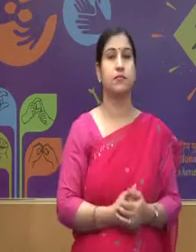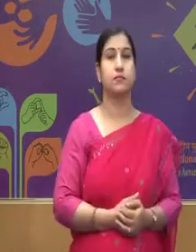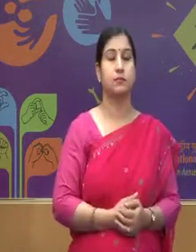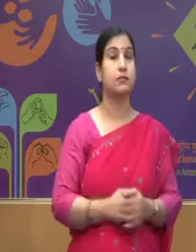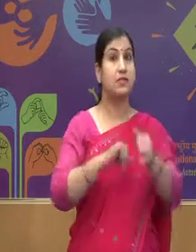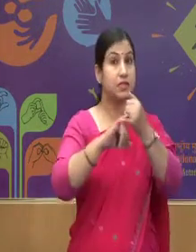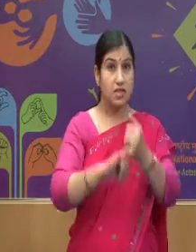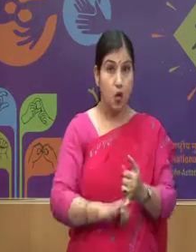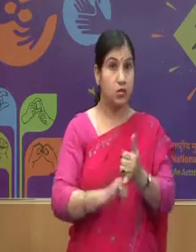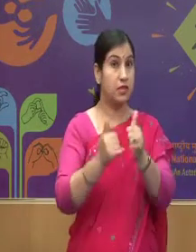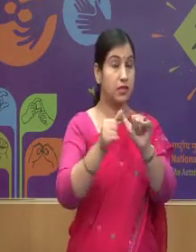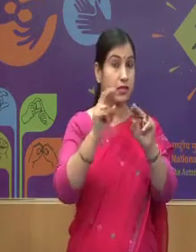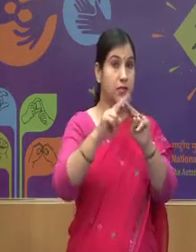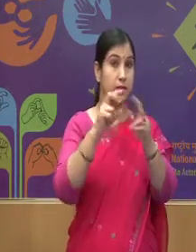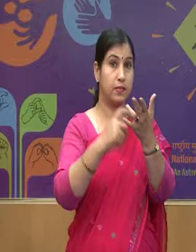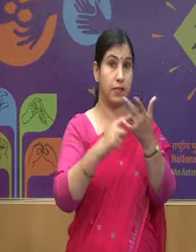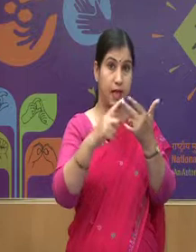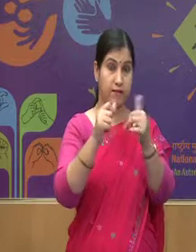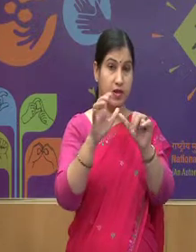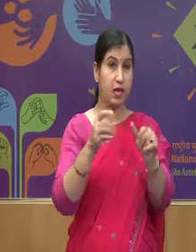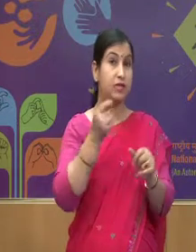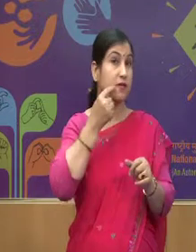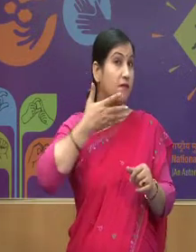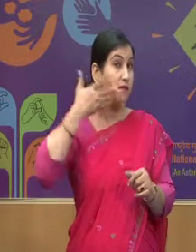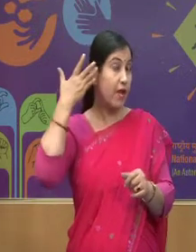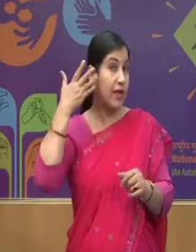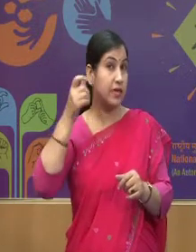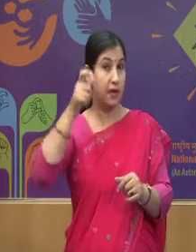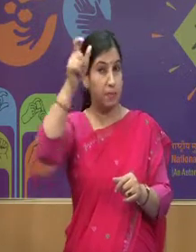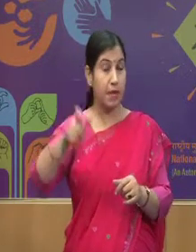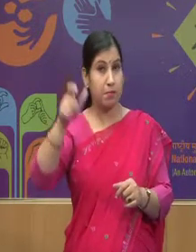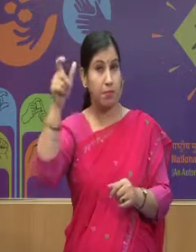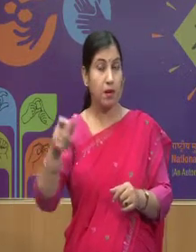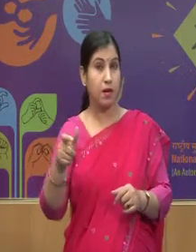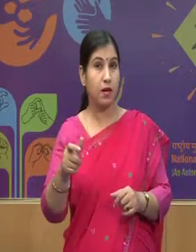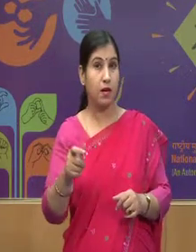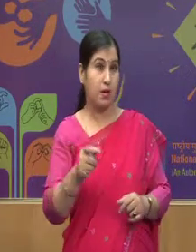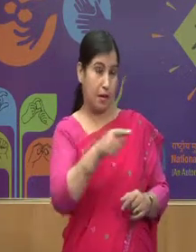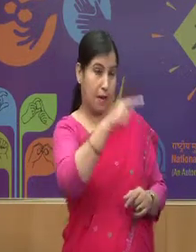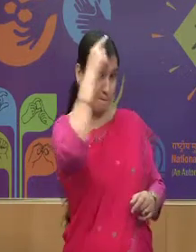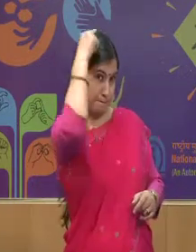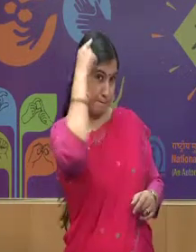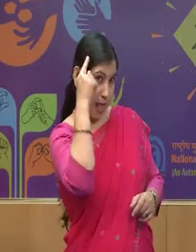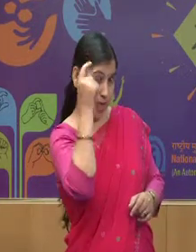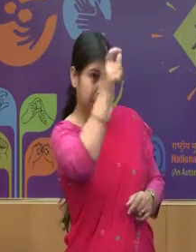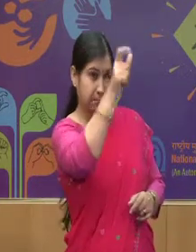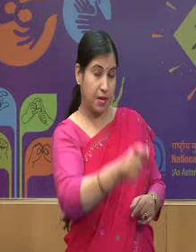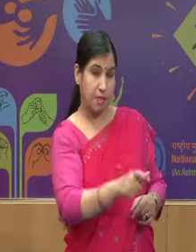In South Africa, the white people badly treated the black or the dark-skinned